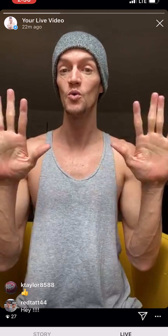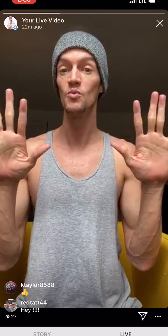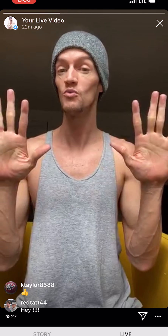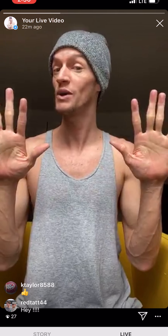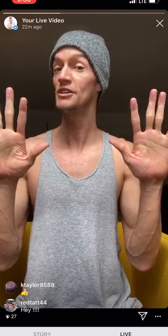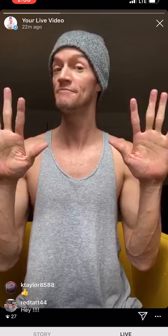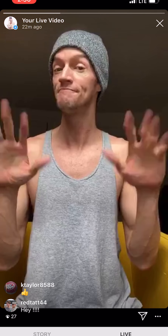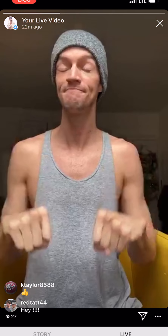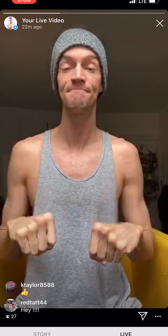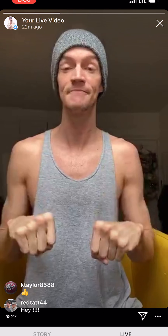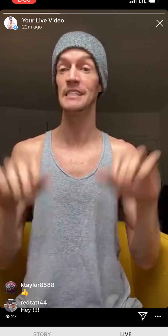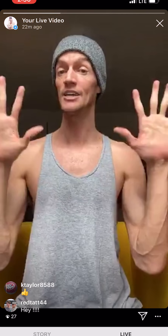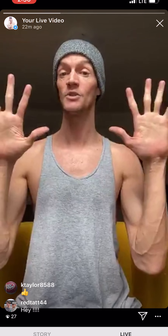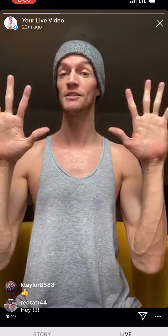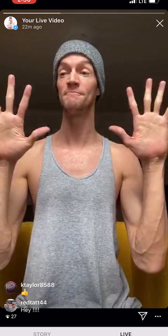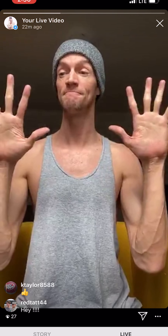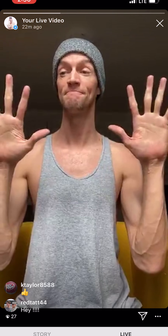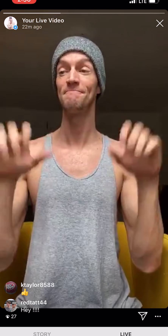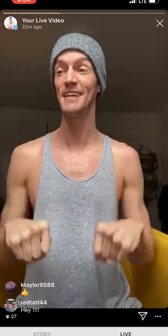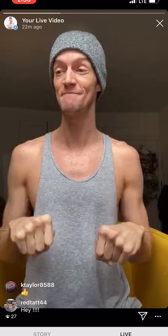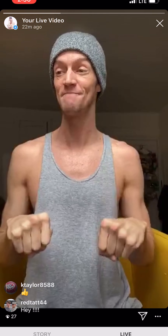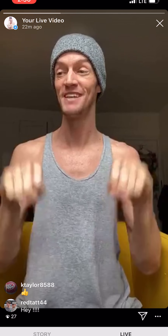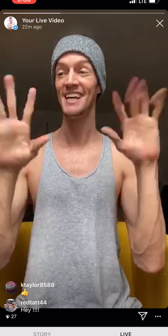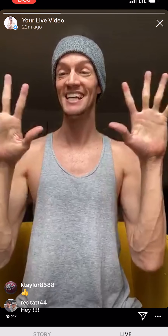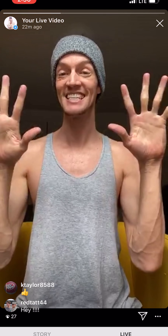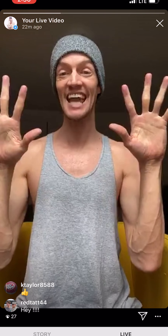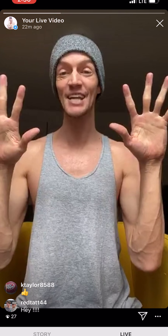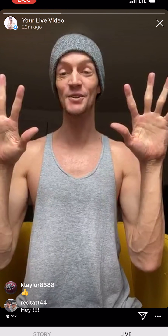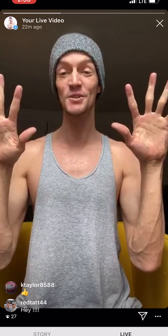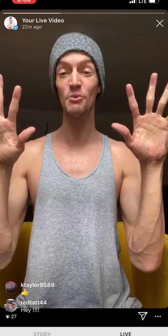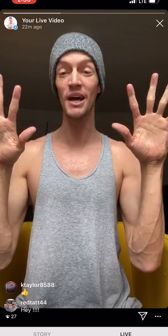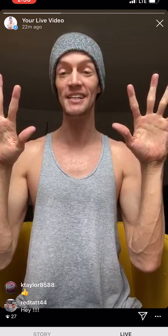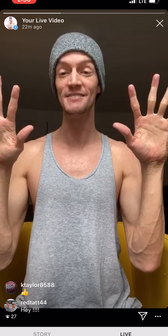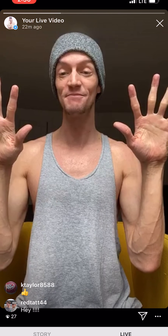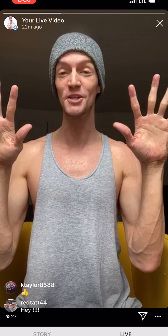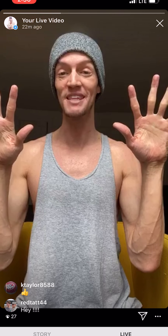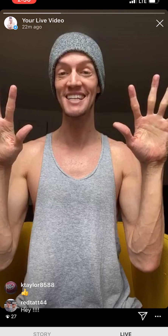Surrender. I surrender. Yep. To scatter or spread. Show me that sign.